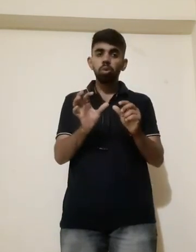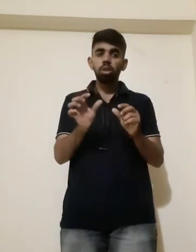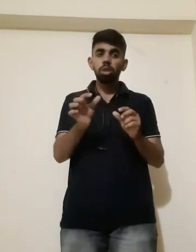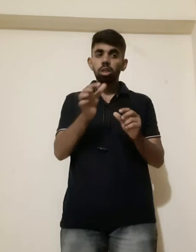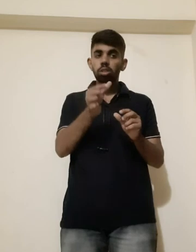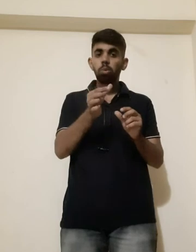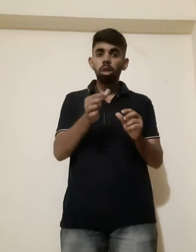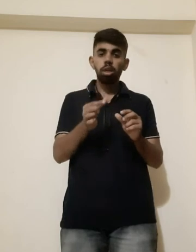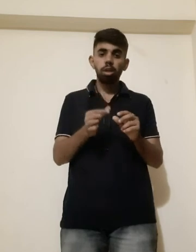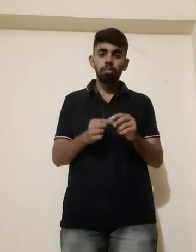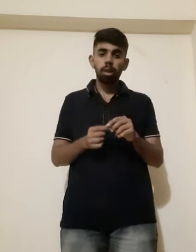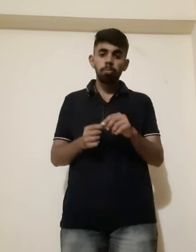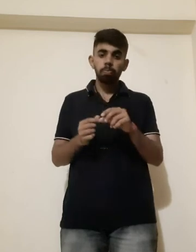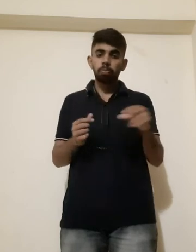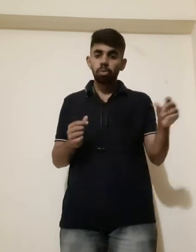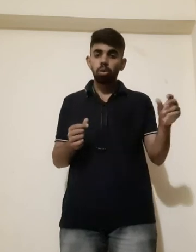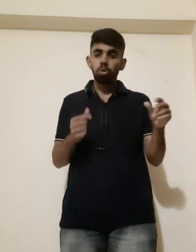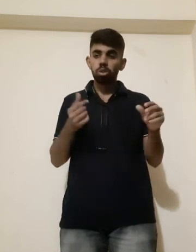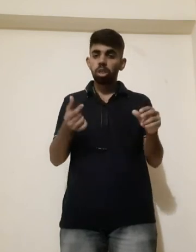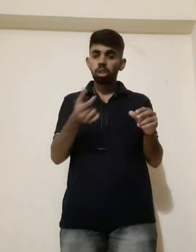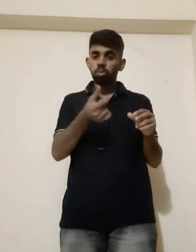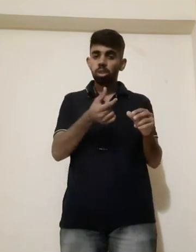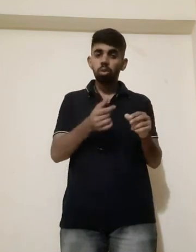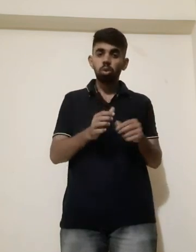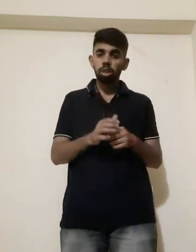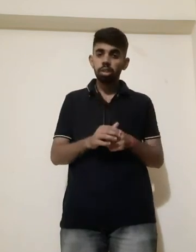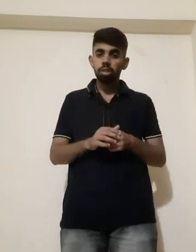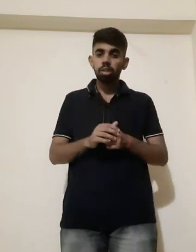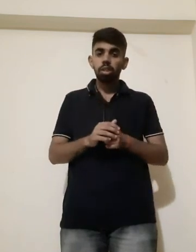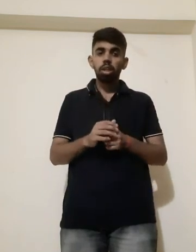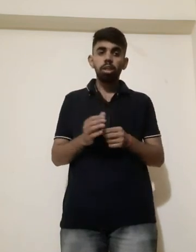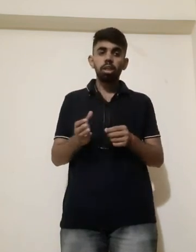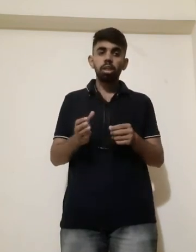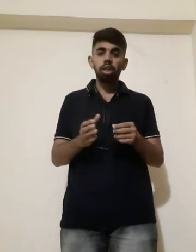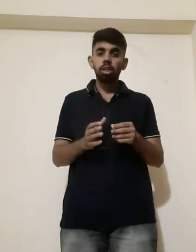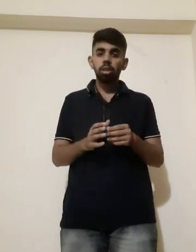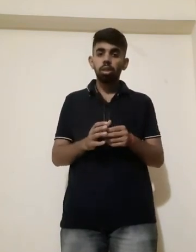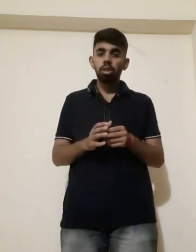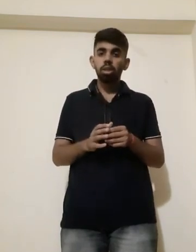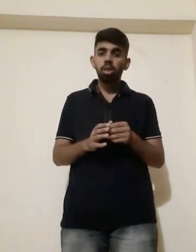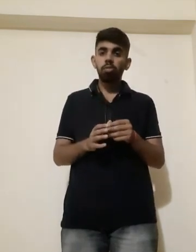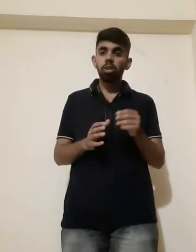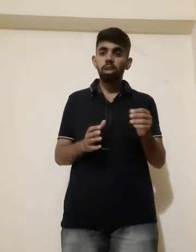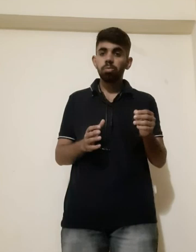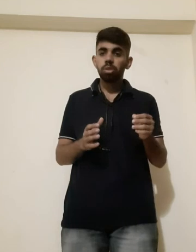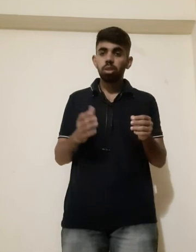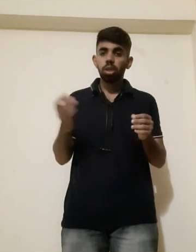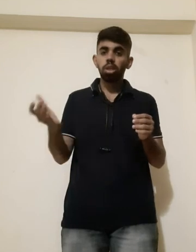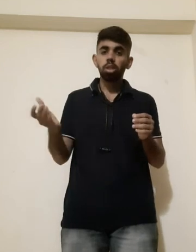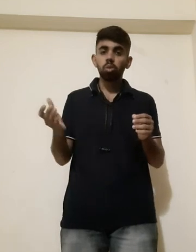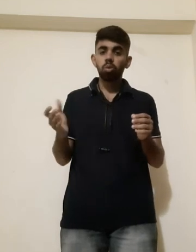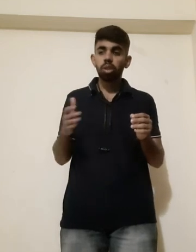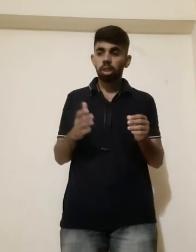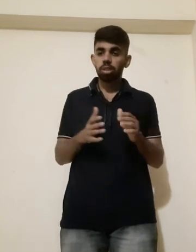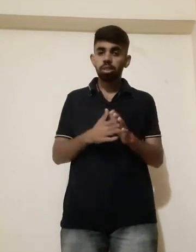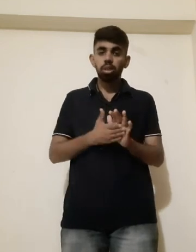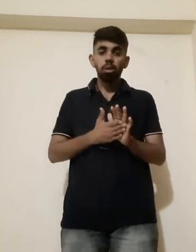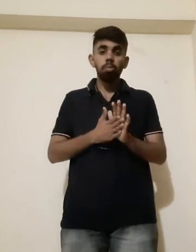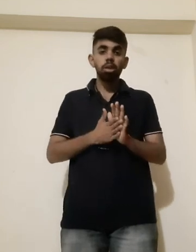with a small letter or starting with lowercase, and it contain different names related to our task. But